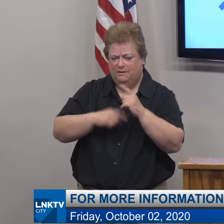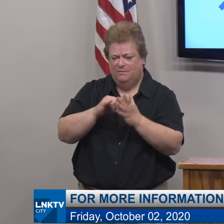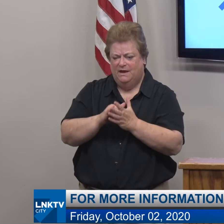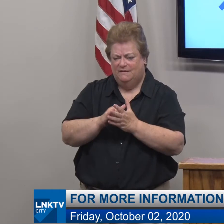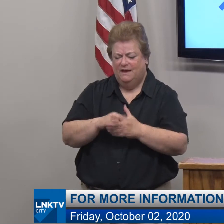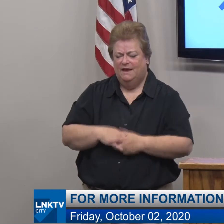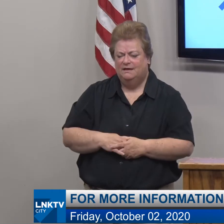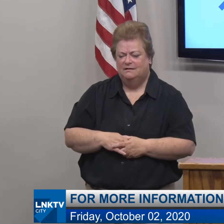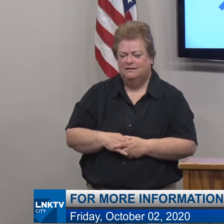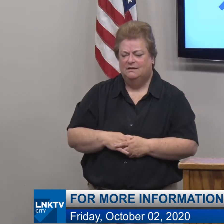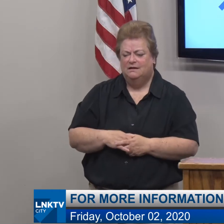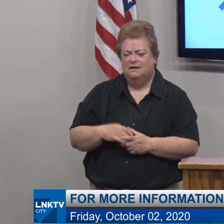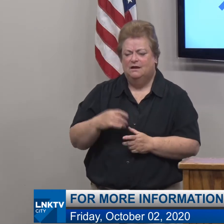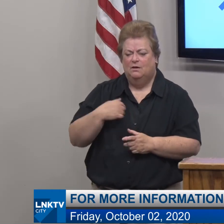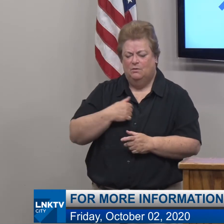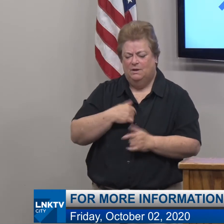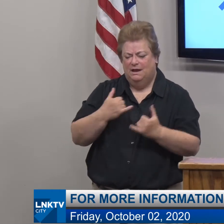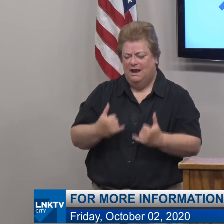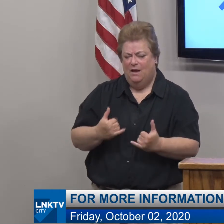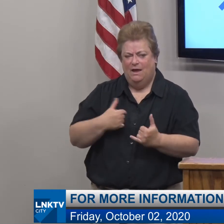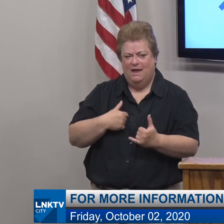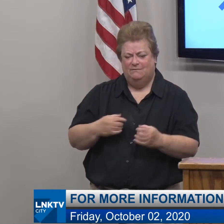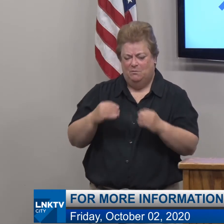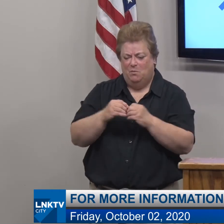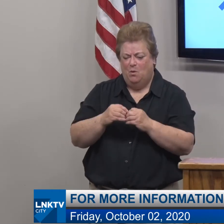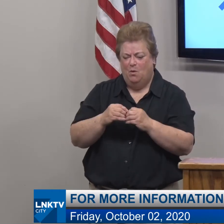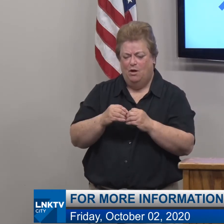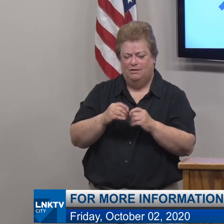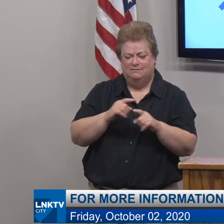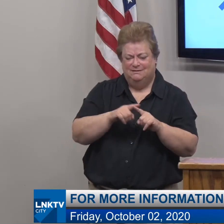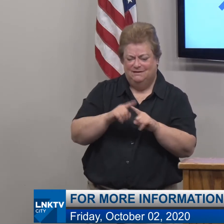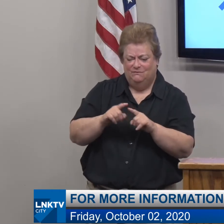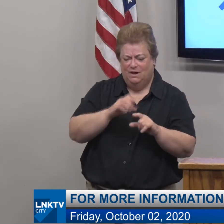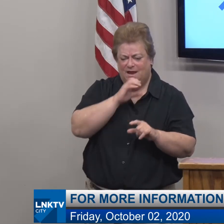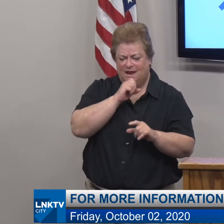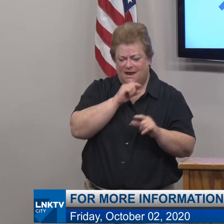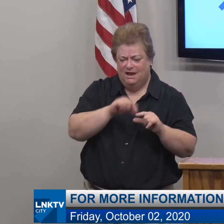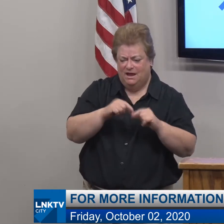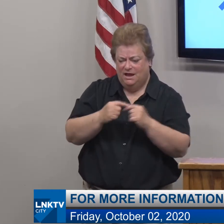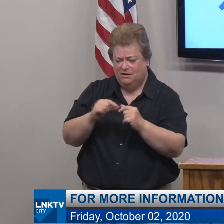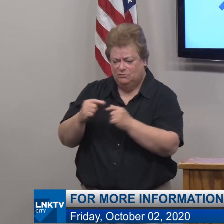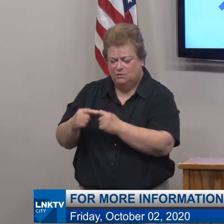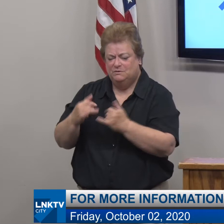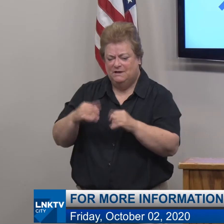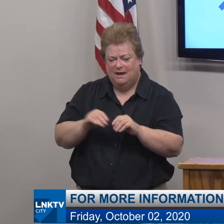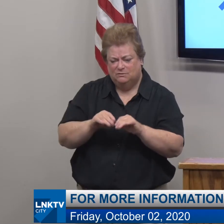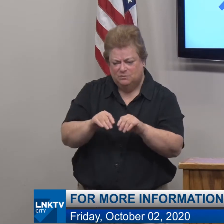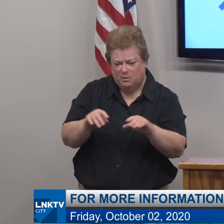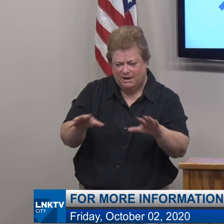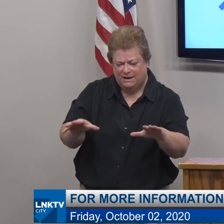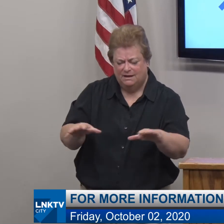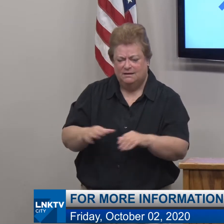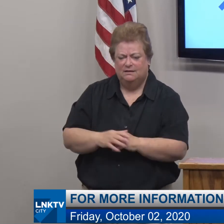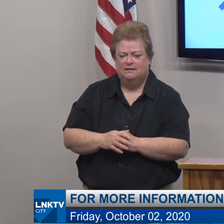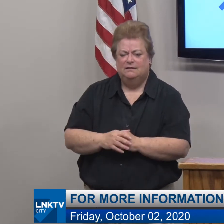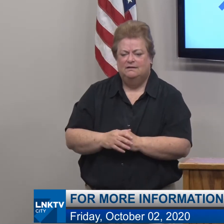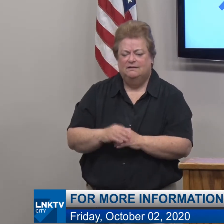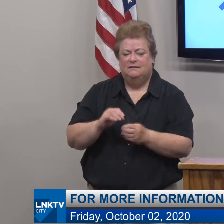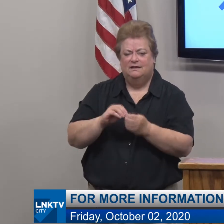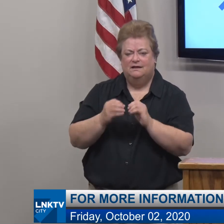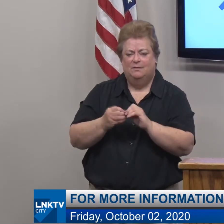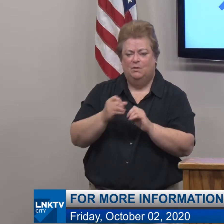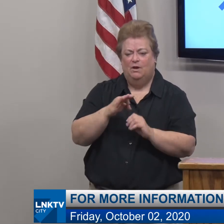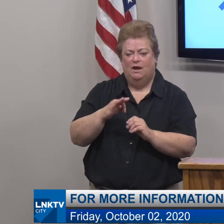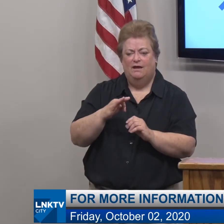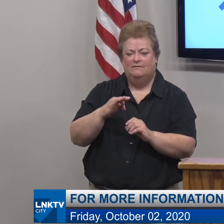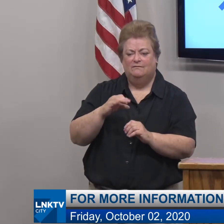community spread to multiple age groups is impacting workplaces and now hospitals. The number of COVID-19